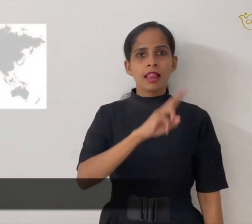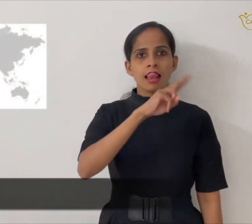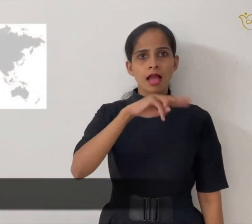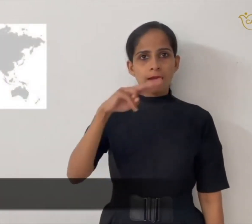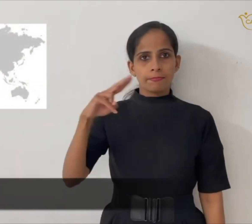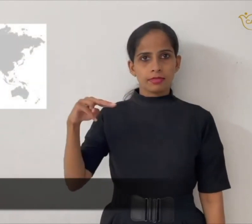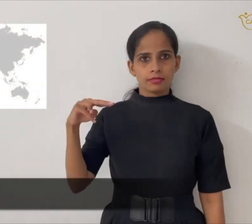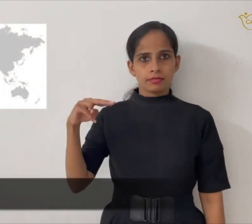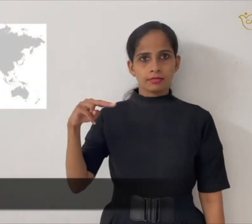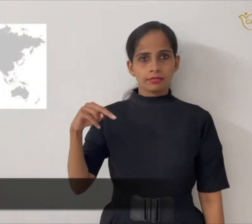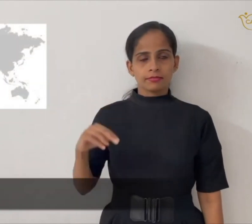Norway,